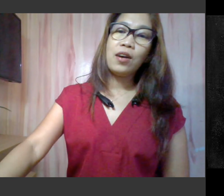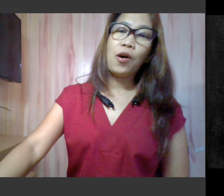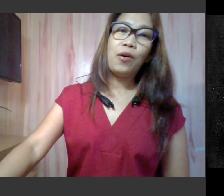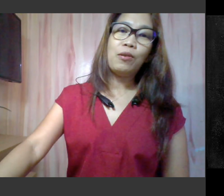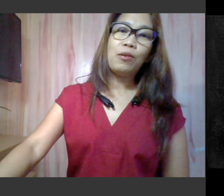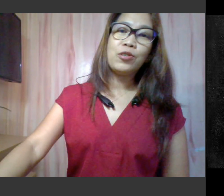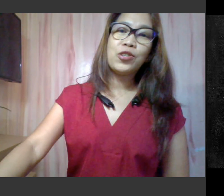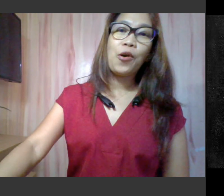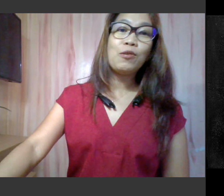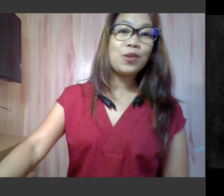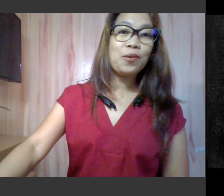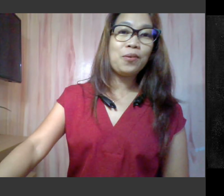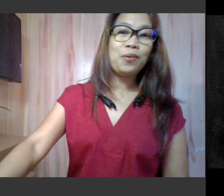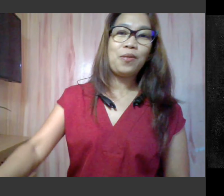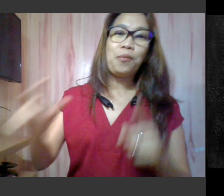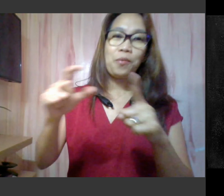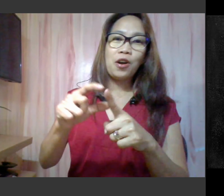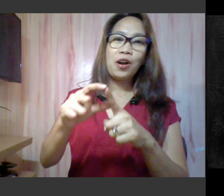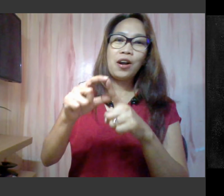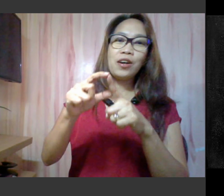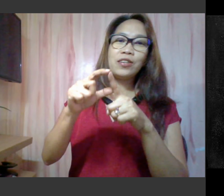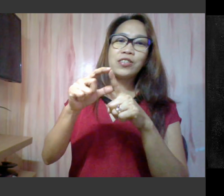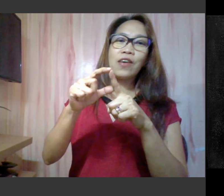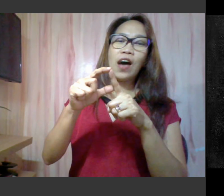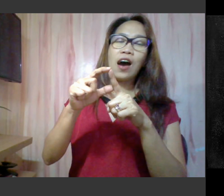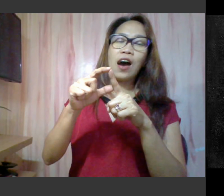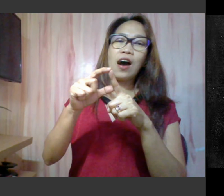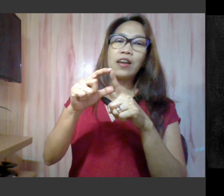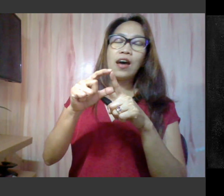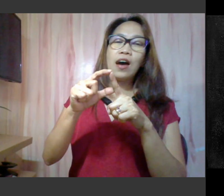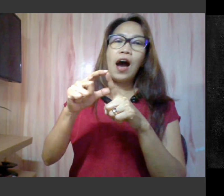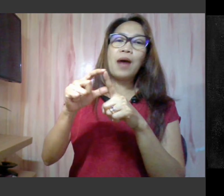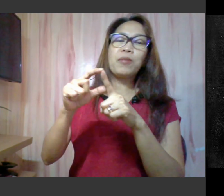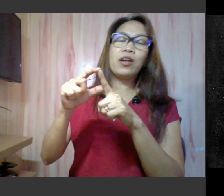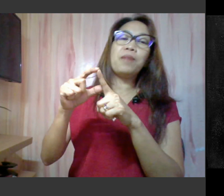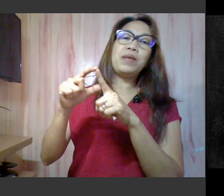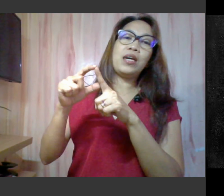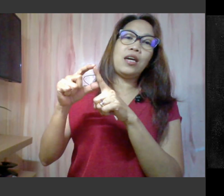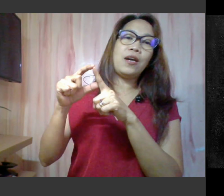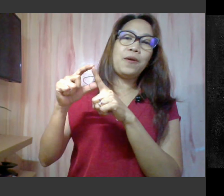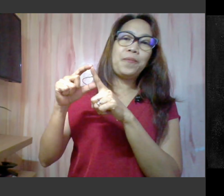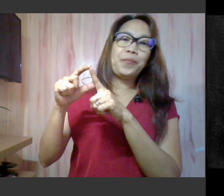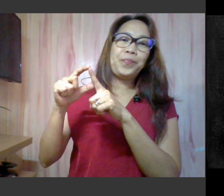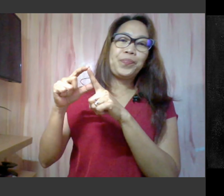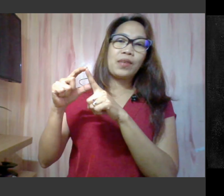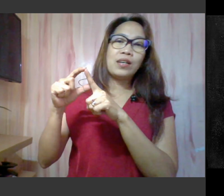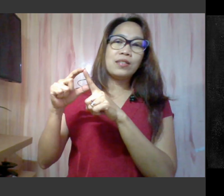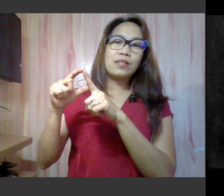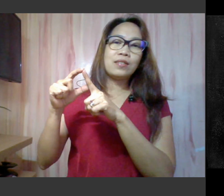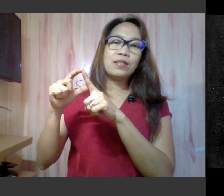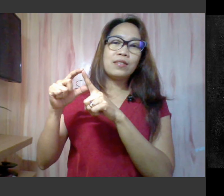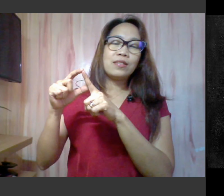while ago shows you the words that I'm going to be